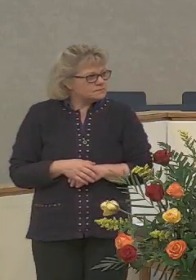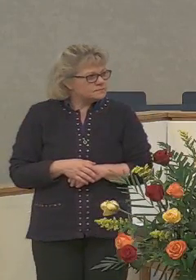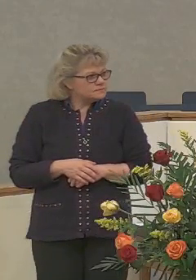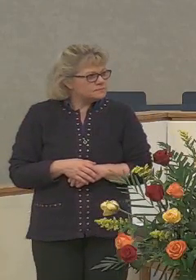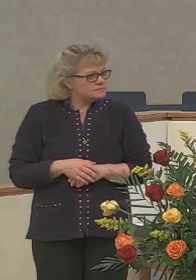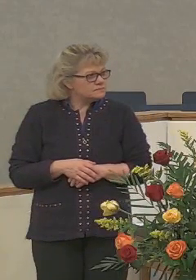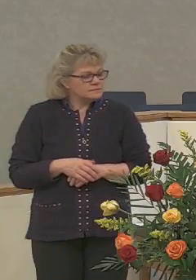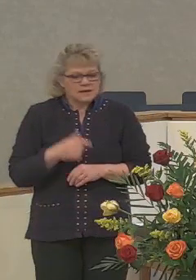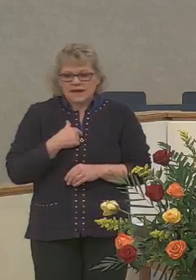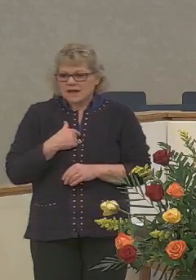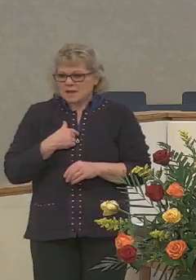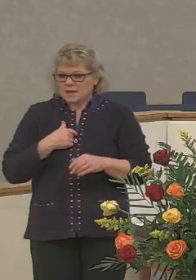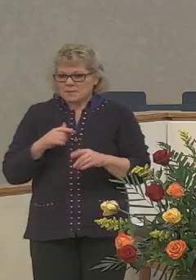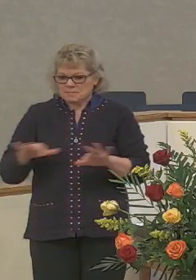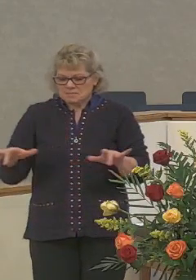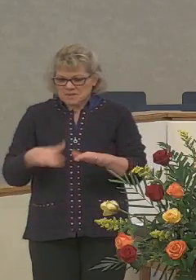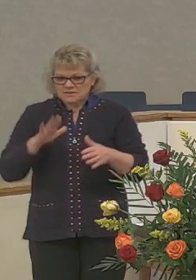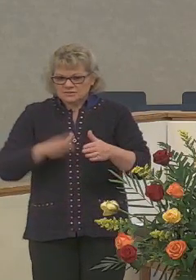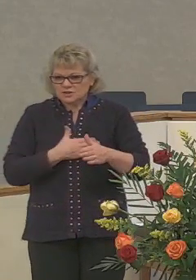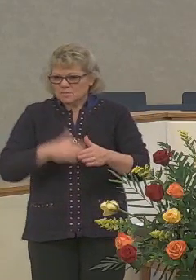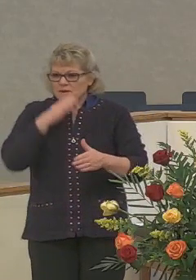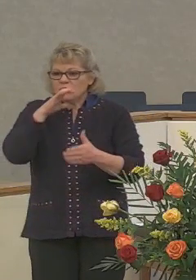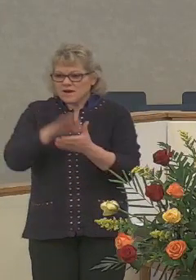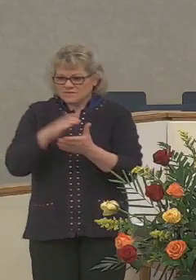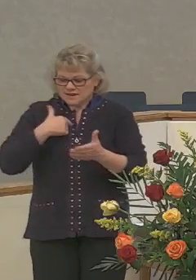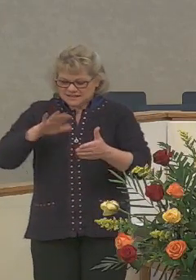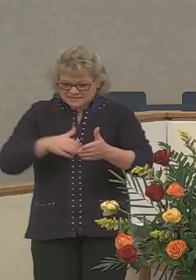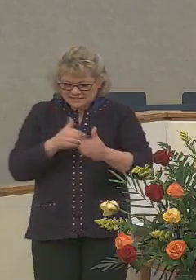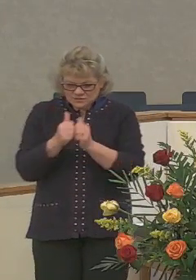I used to play this song, and my wife and I sang it.